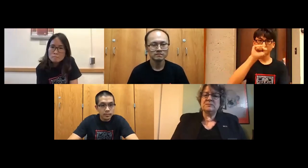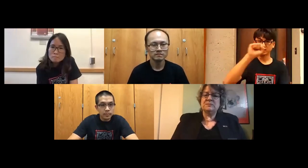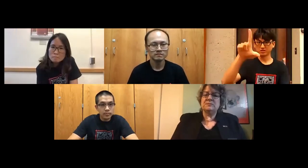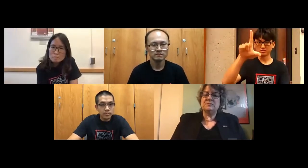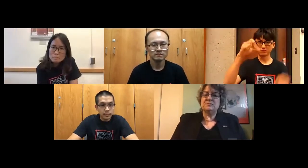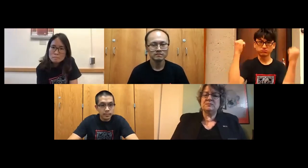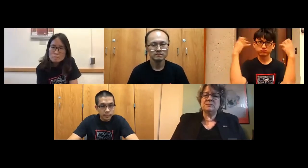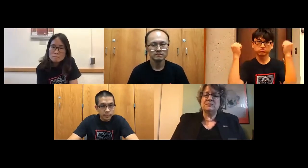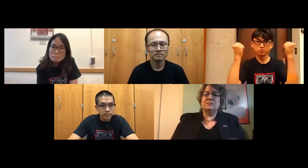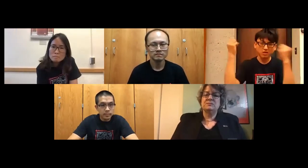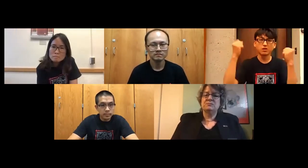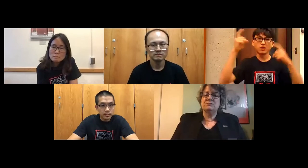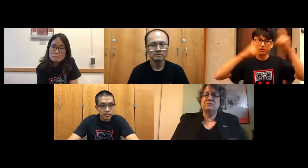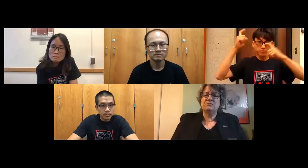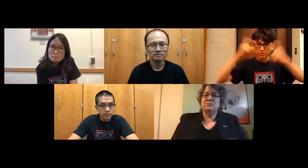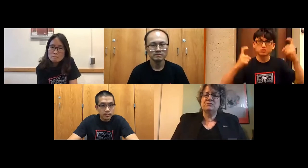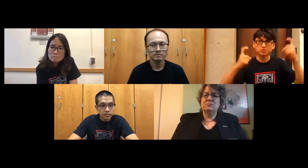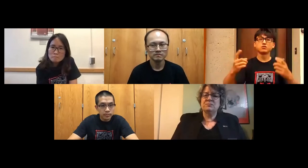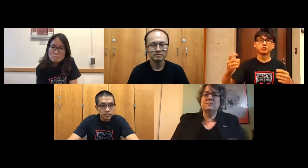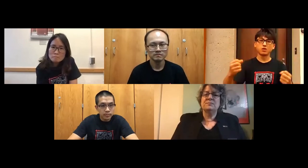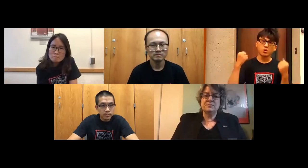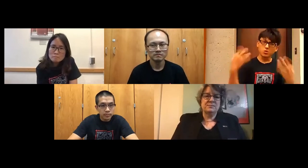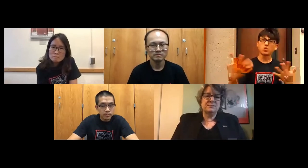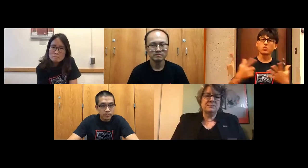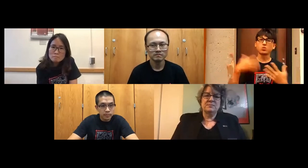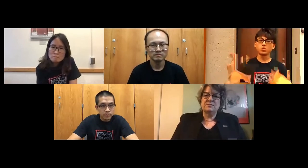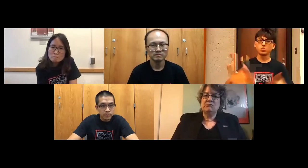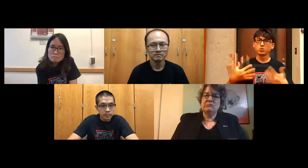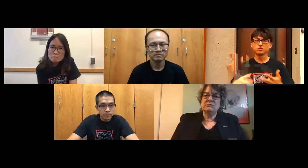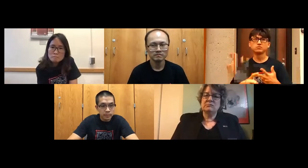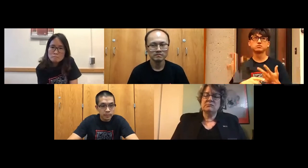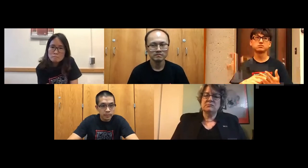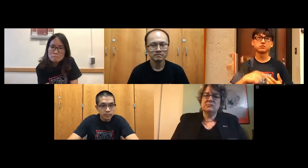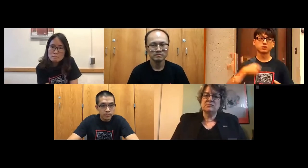people, and learned ASL, and ASL being so expressive.